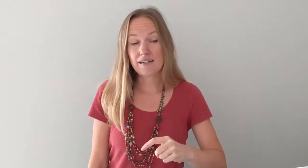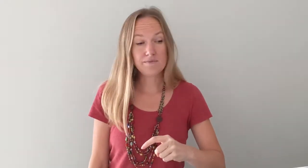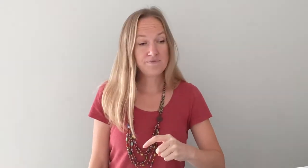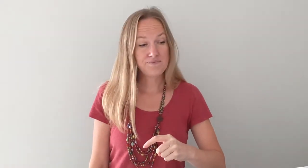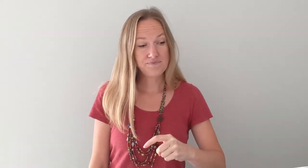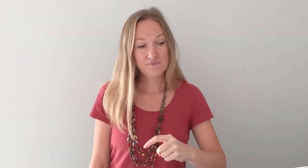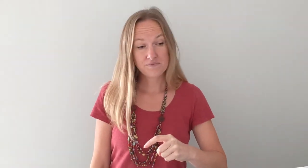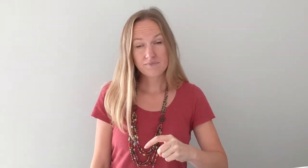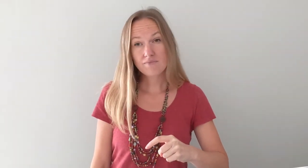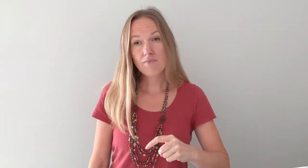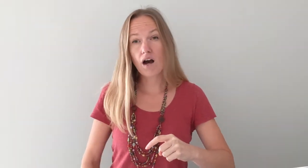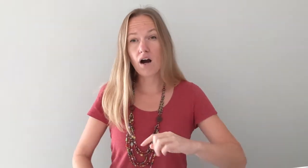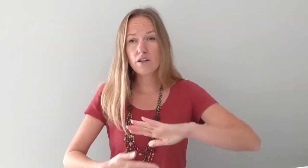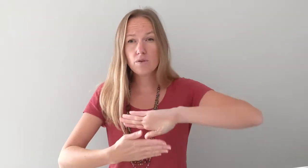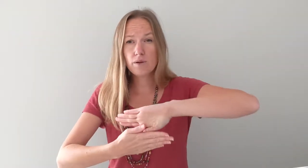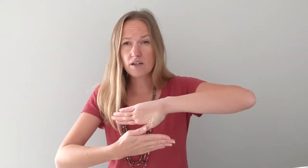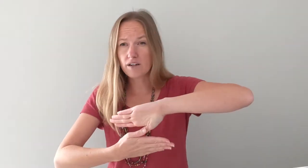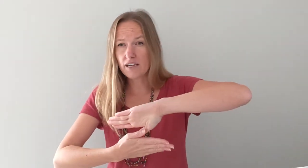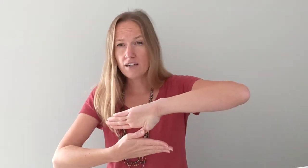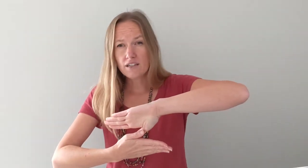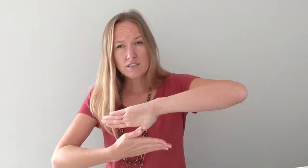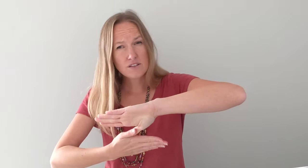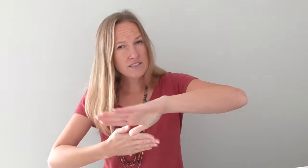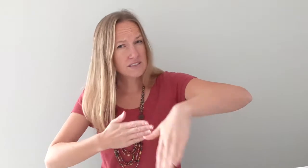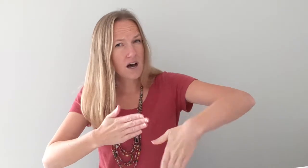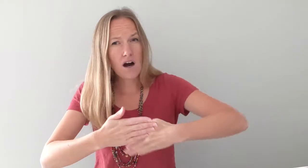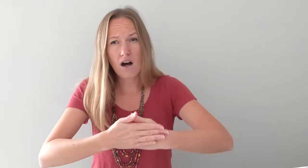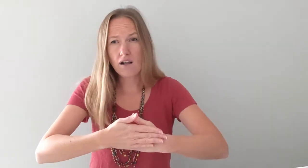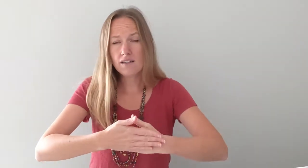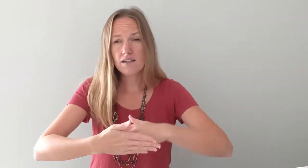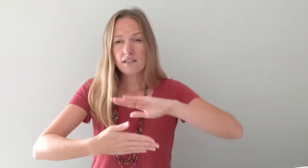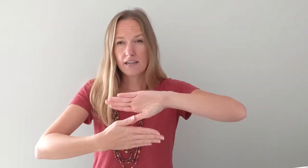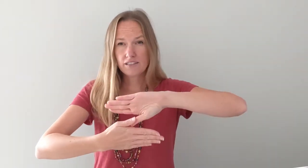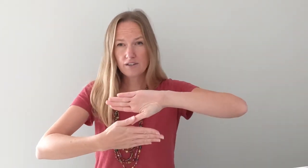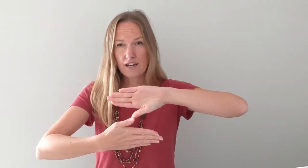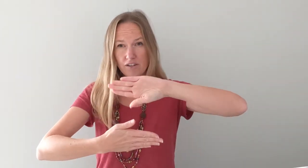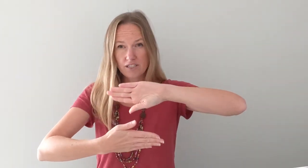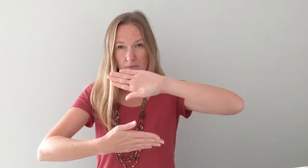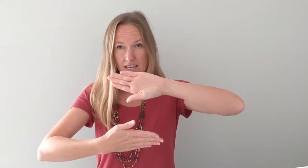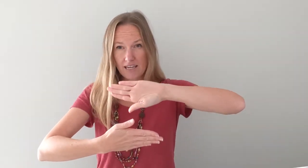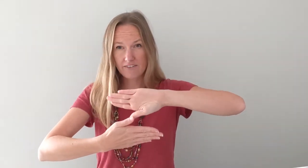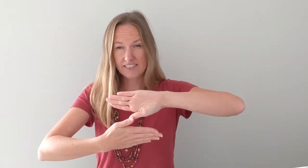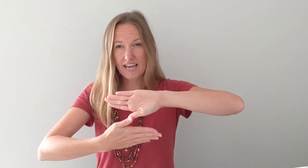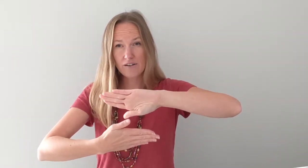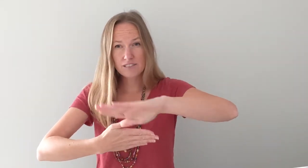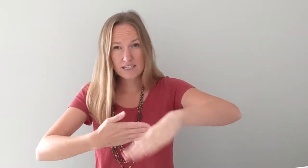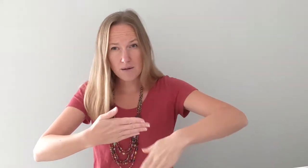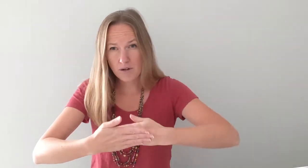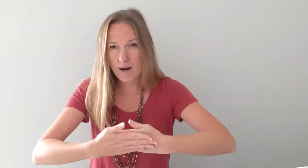come, all you weary. So this is all. Okay, so you have your dominant hand facing out and coming